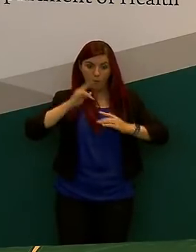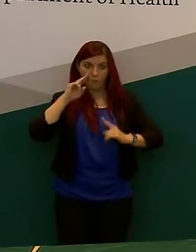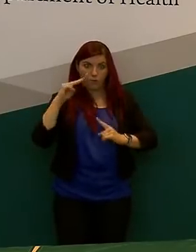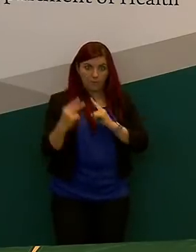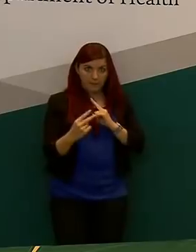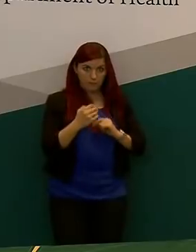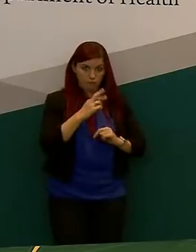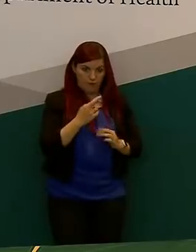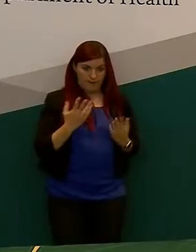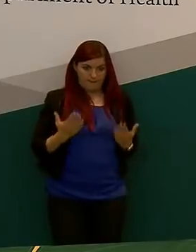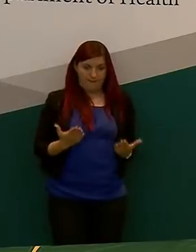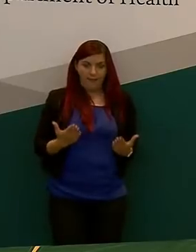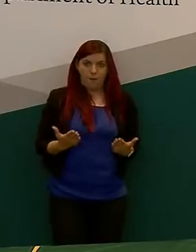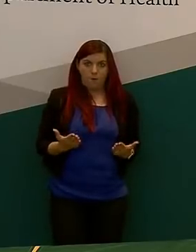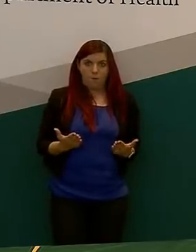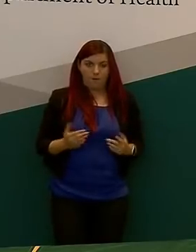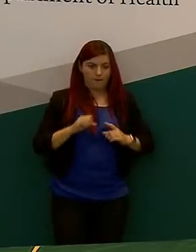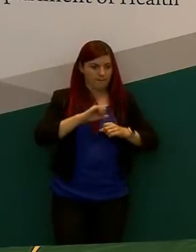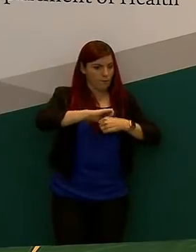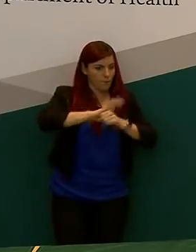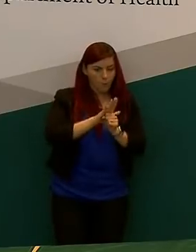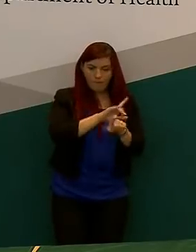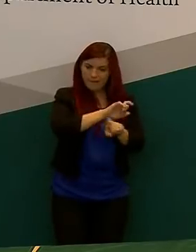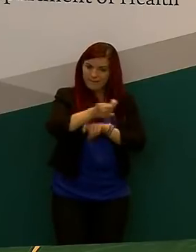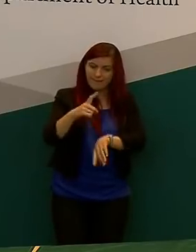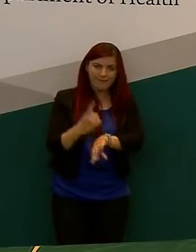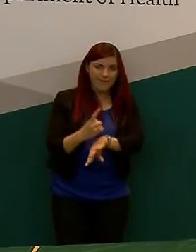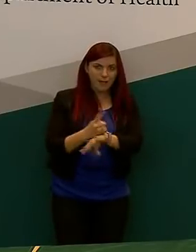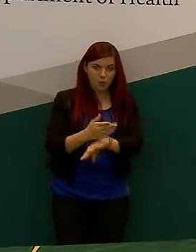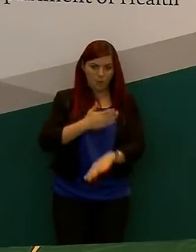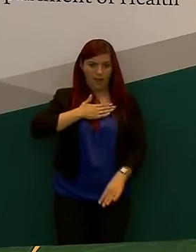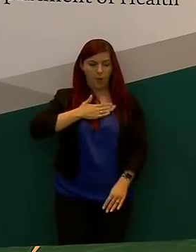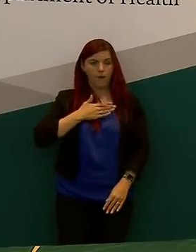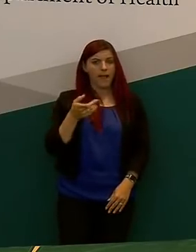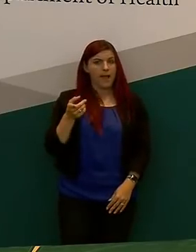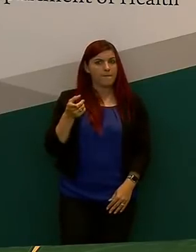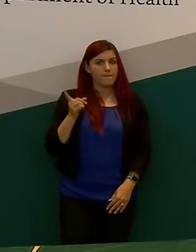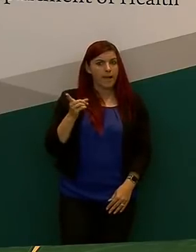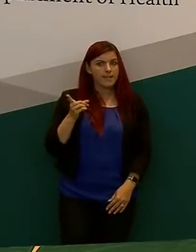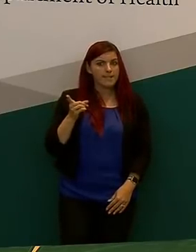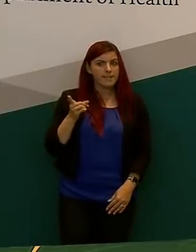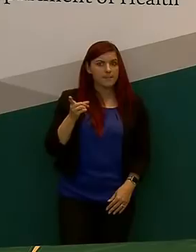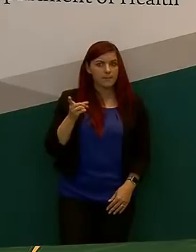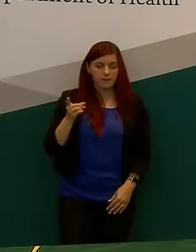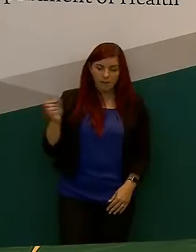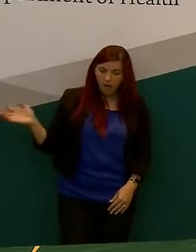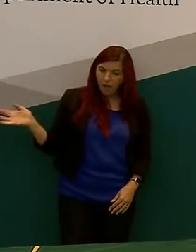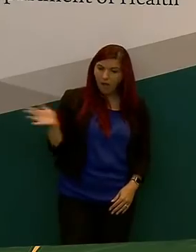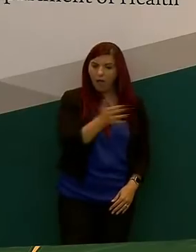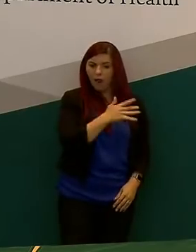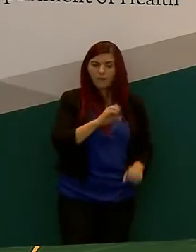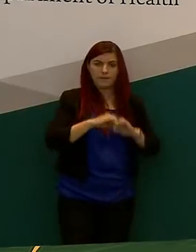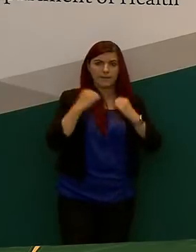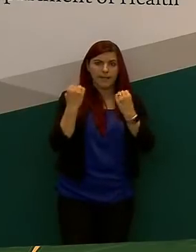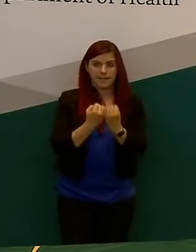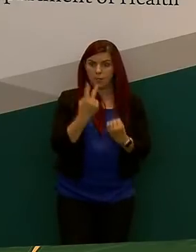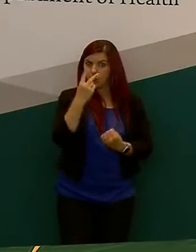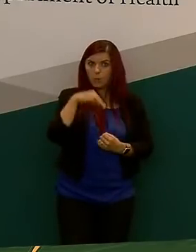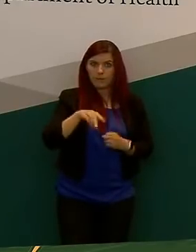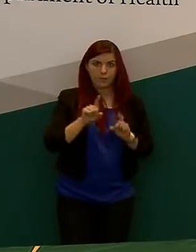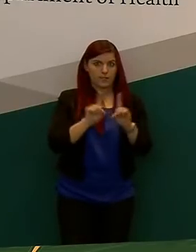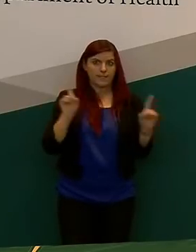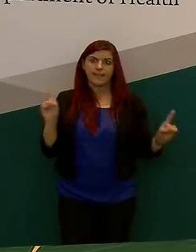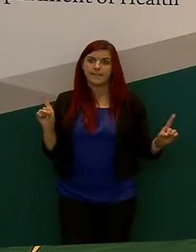point, the virus is still out there. Our advice actually across society is to maintain 2 meters physical